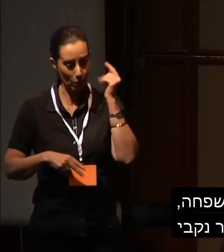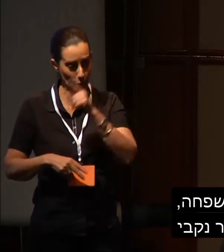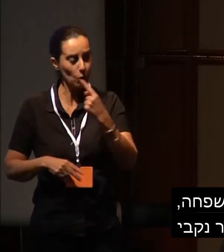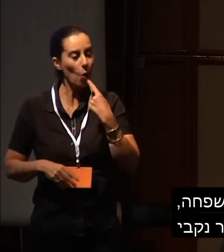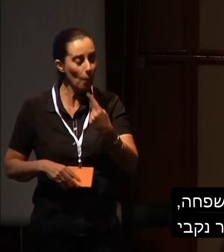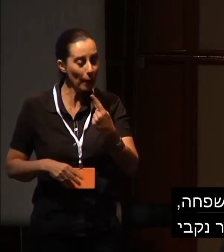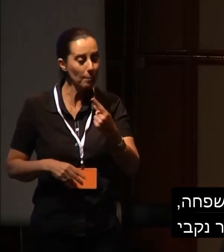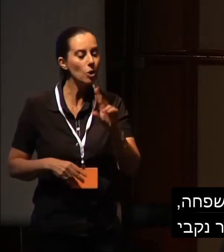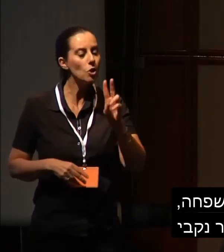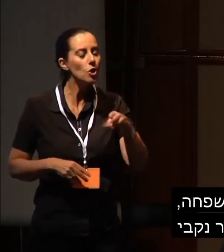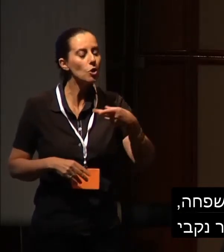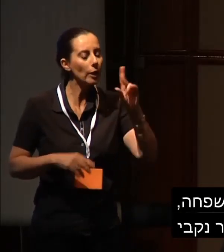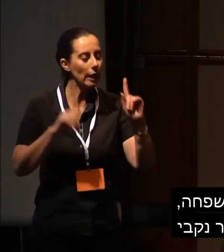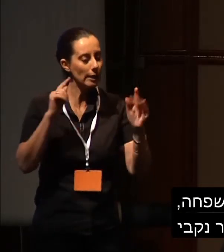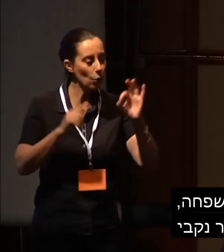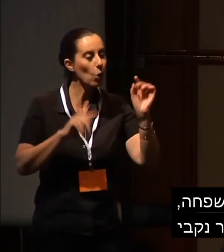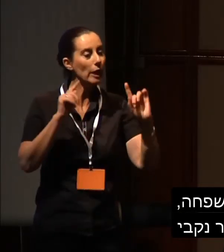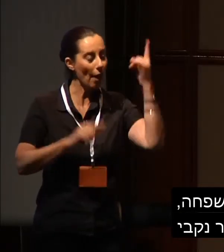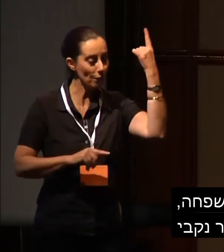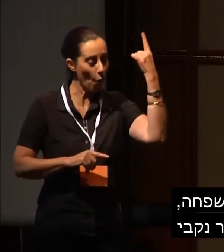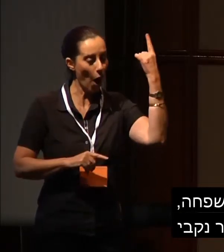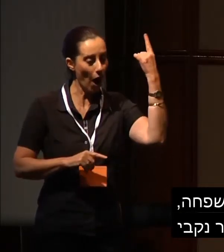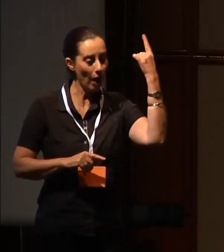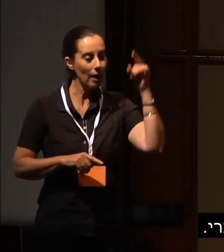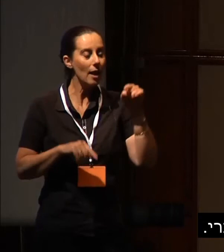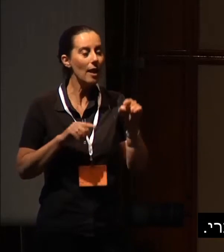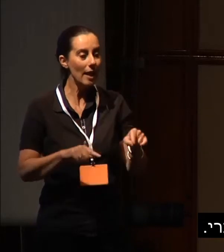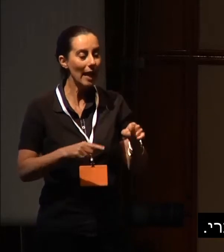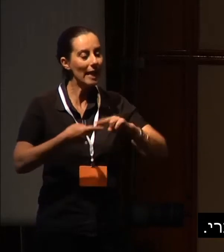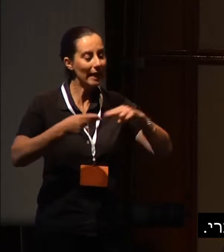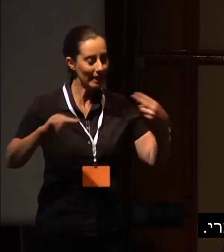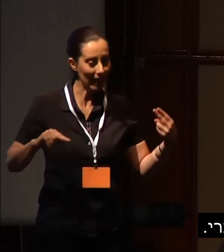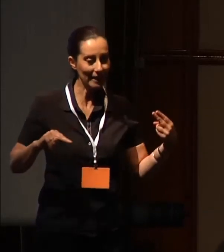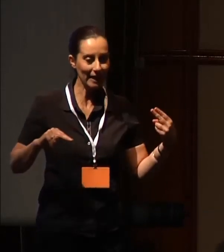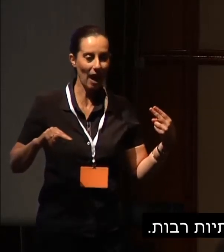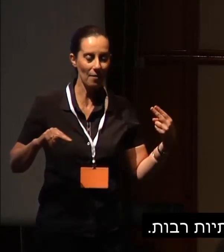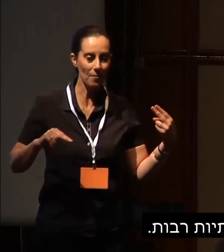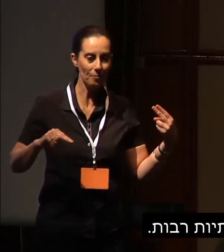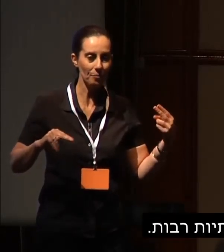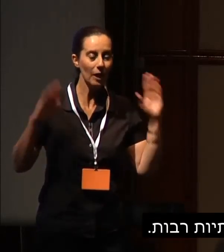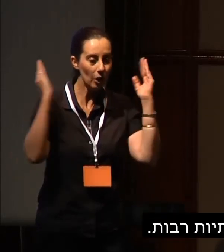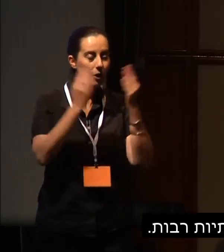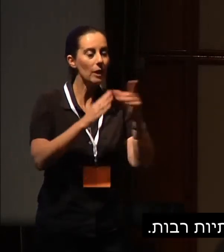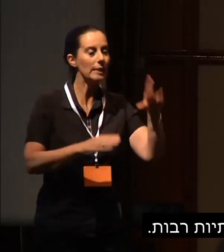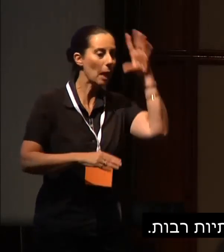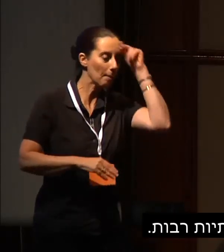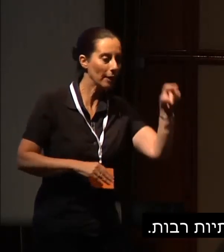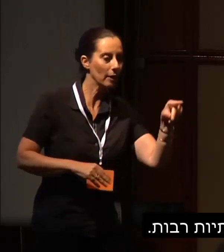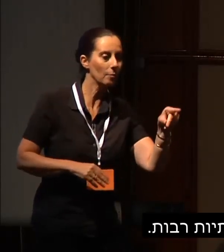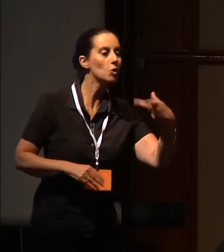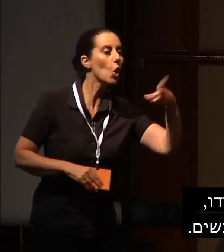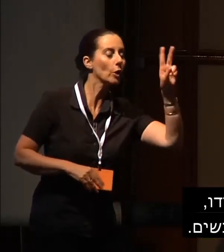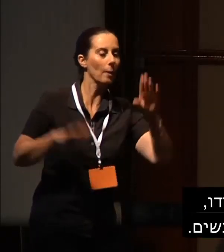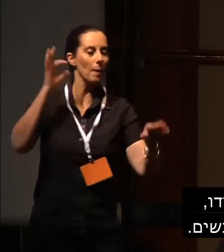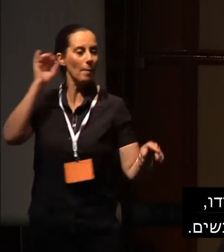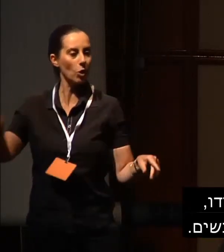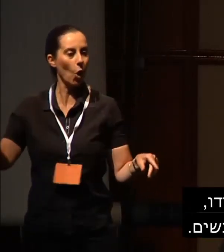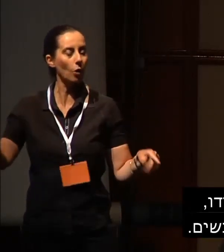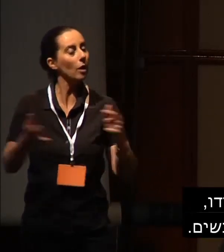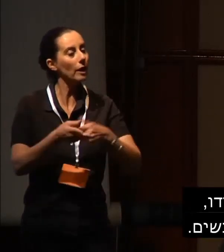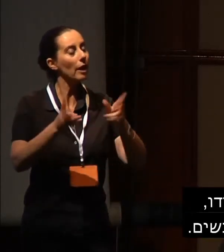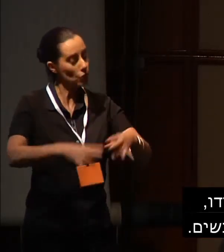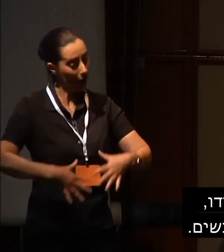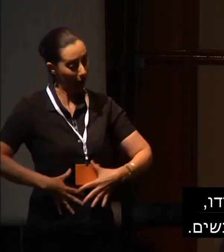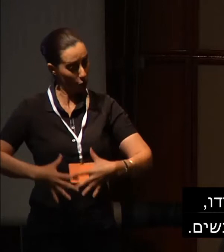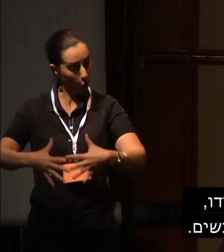in the family, we'll actually choose to implant female embryos instead of male embryos. Now, this leads to a lot of ethical issues. In countries